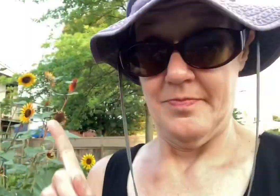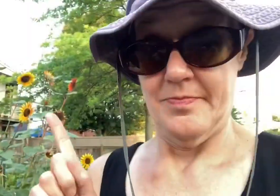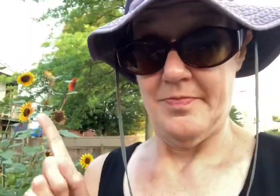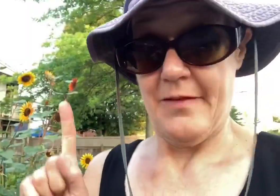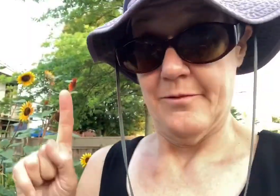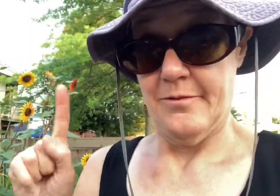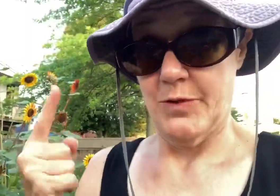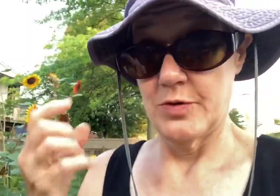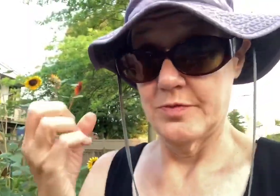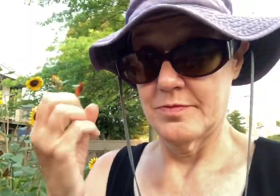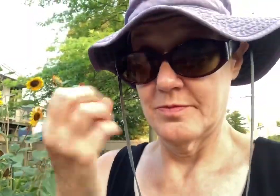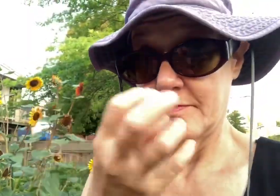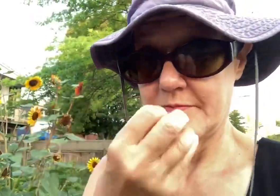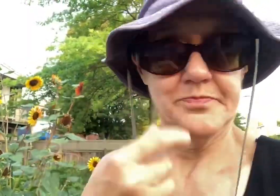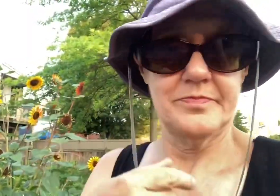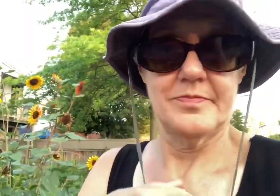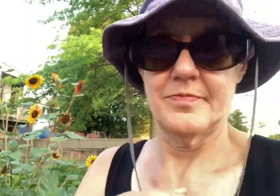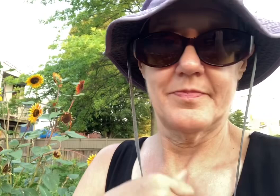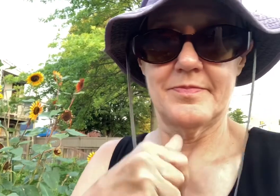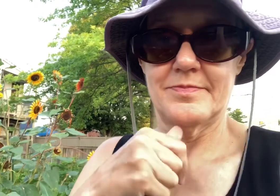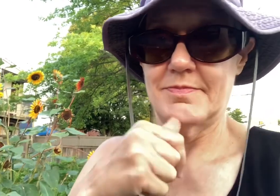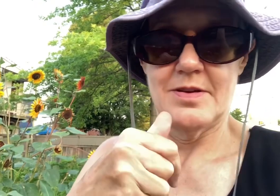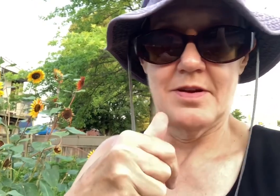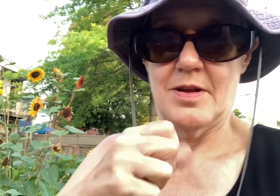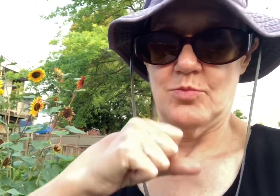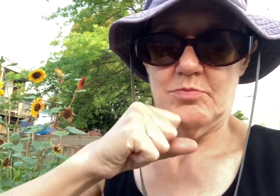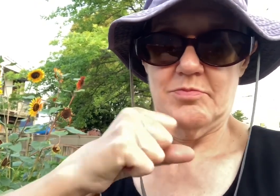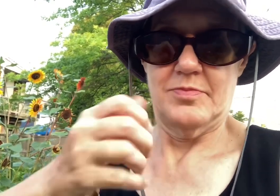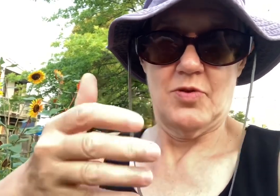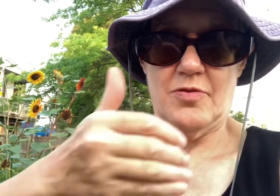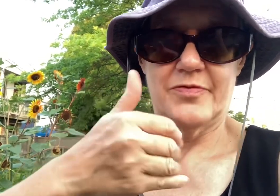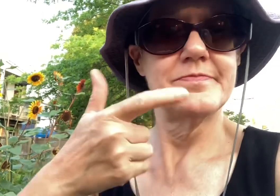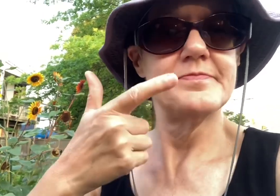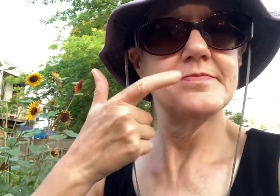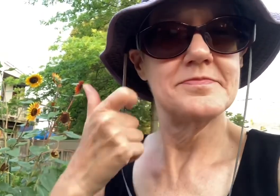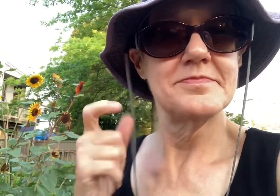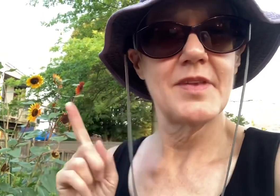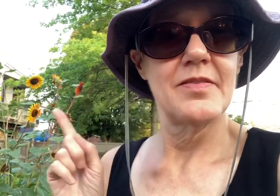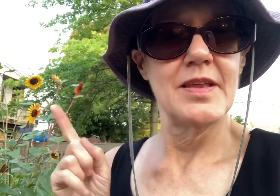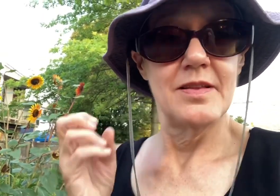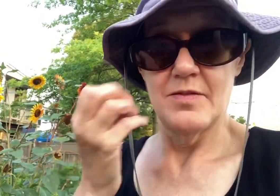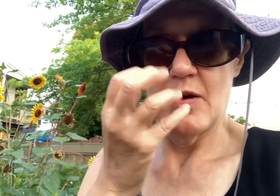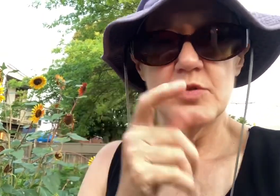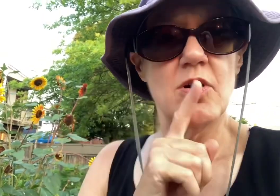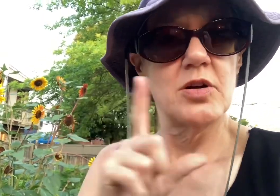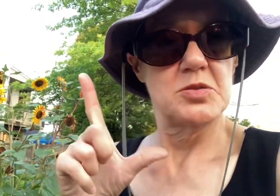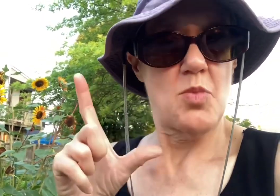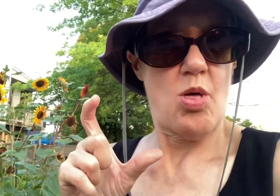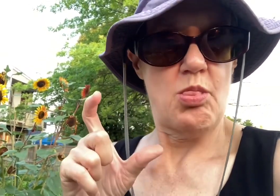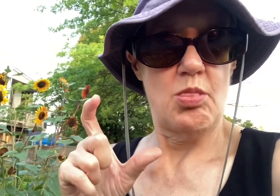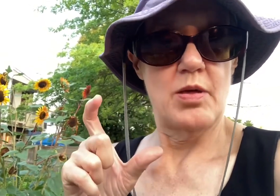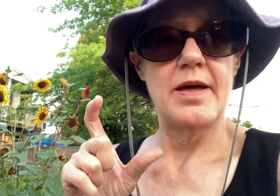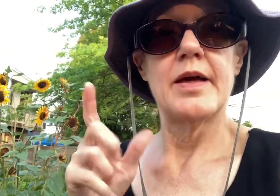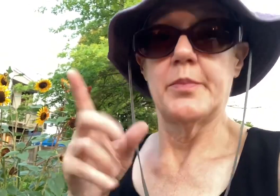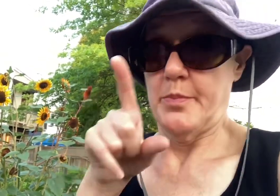I did not harvest the first flower from this plant because the flower heads, they're kind of on the small